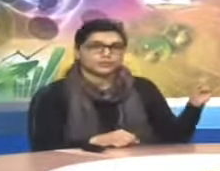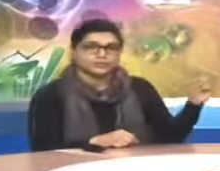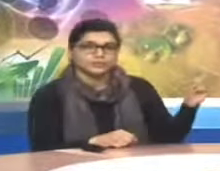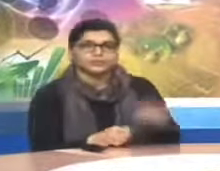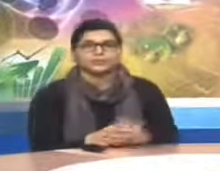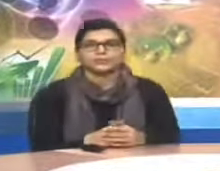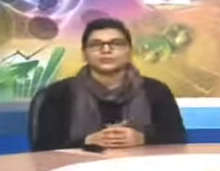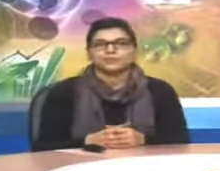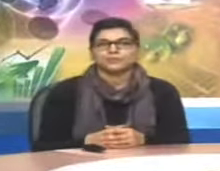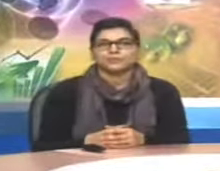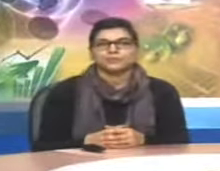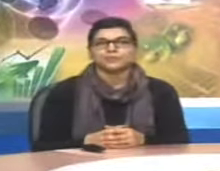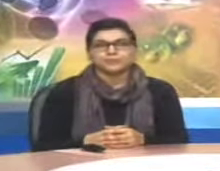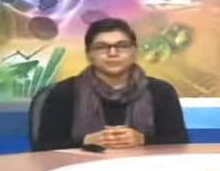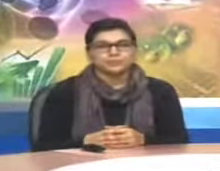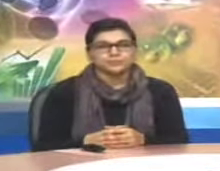You can see on the picture,